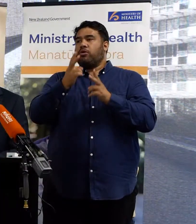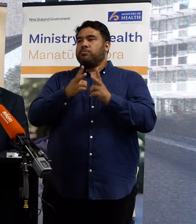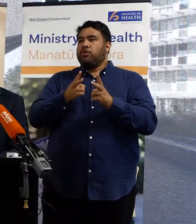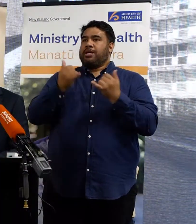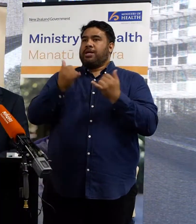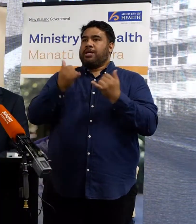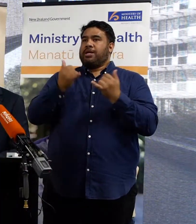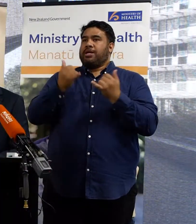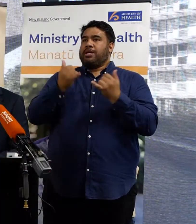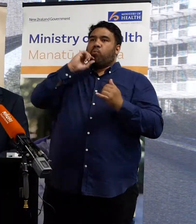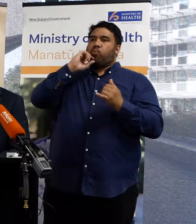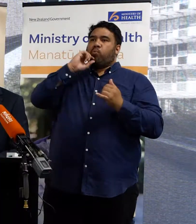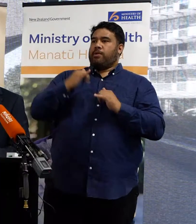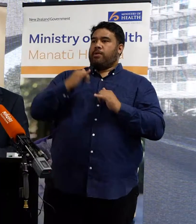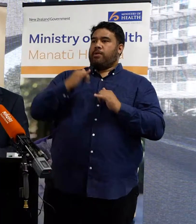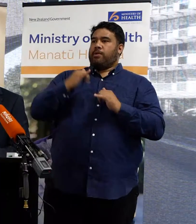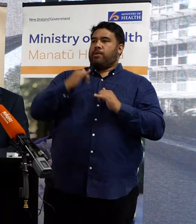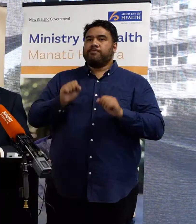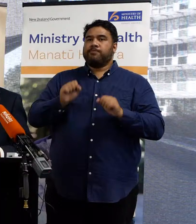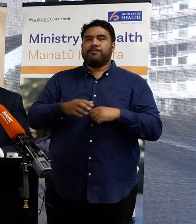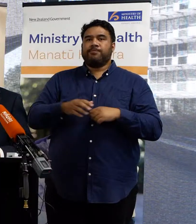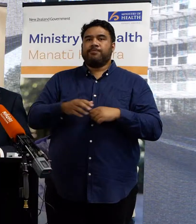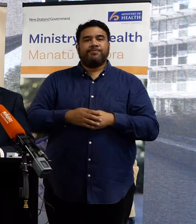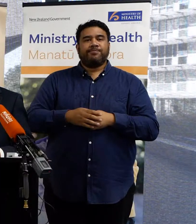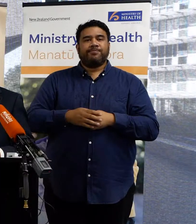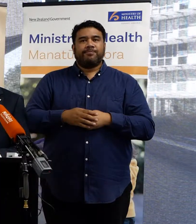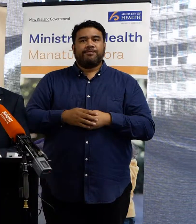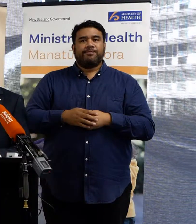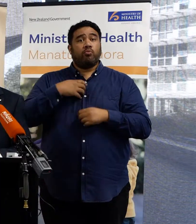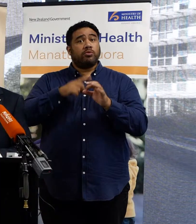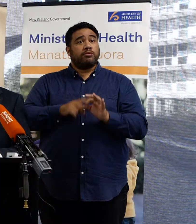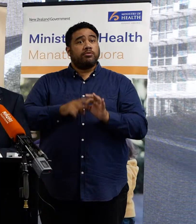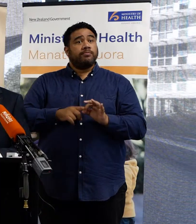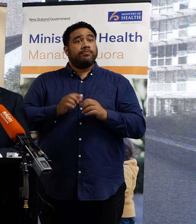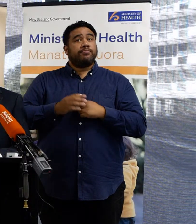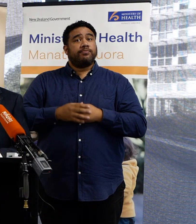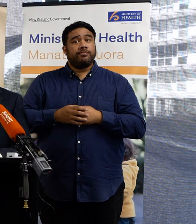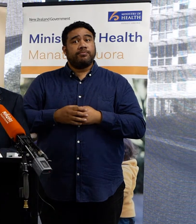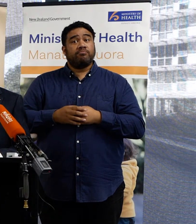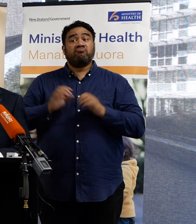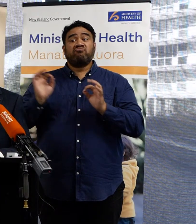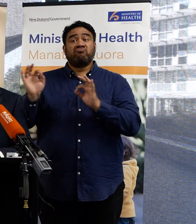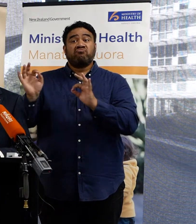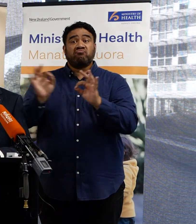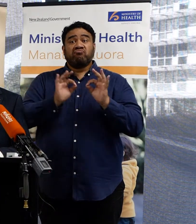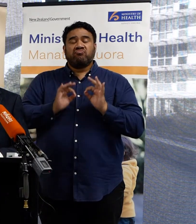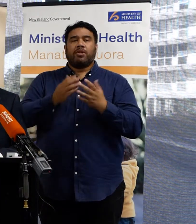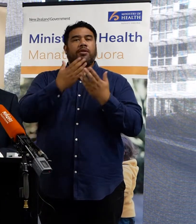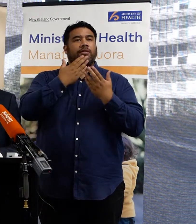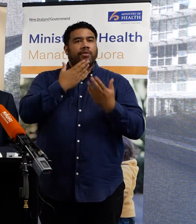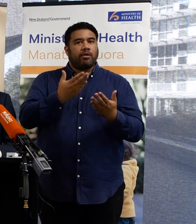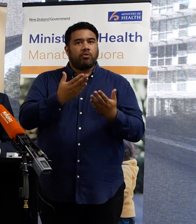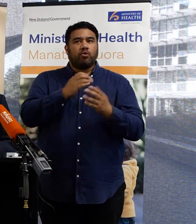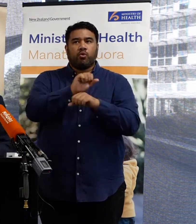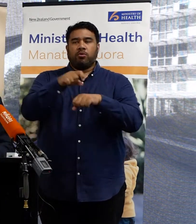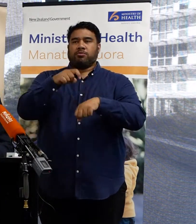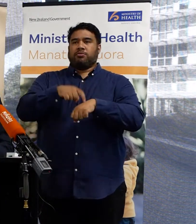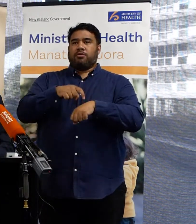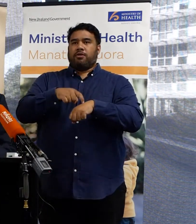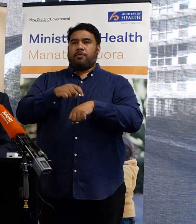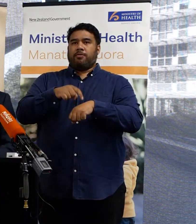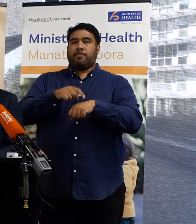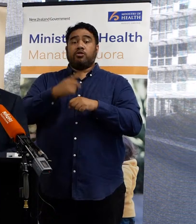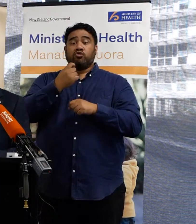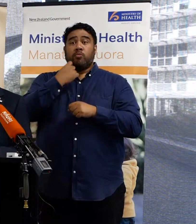plans to travel back to New Zealand. Yes. Are there any other questions? If not, thank you again. As I say,